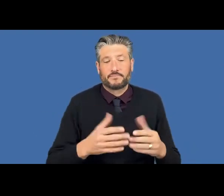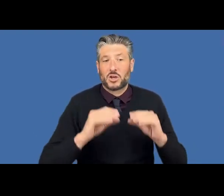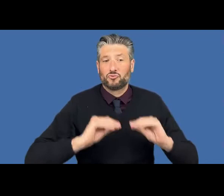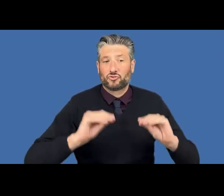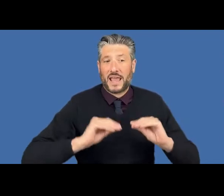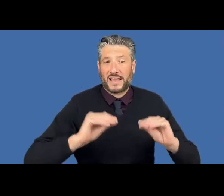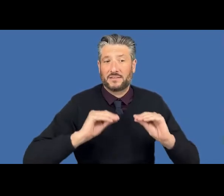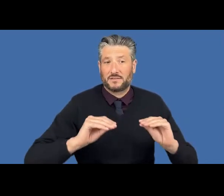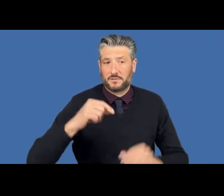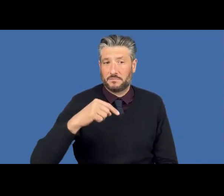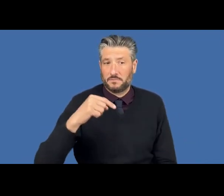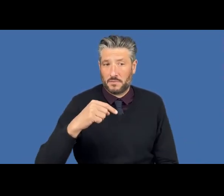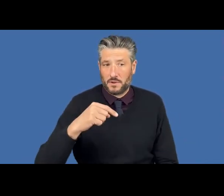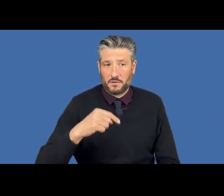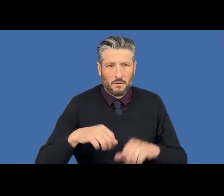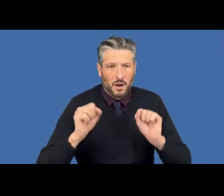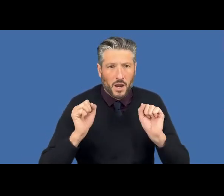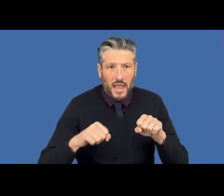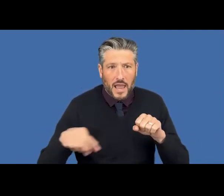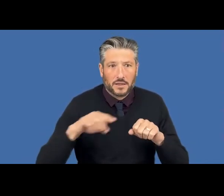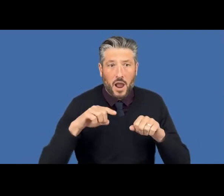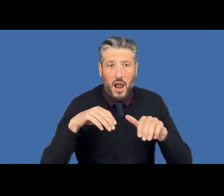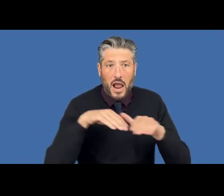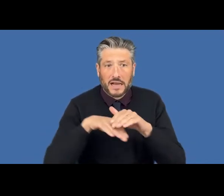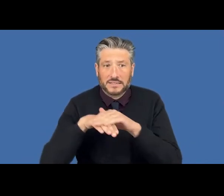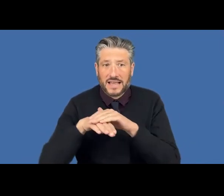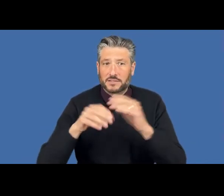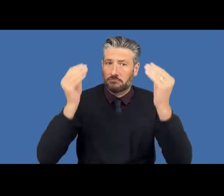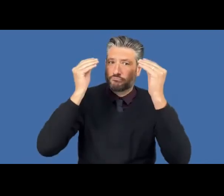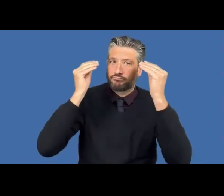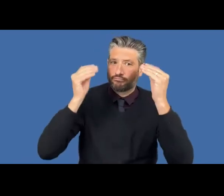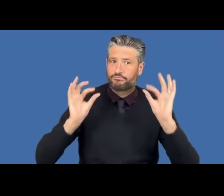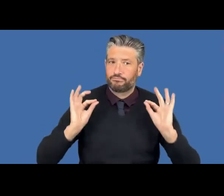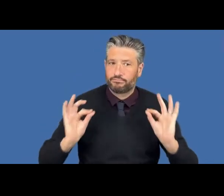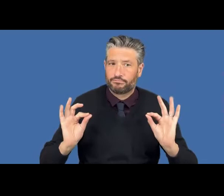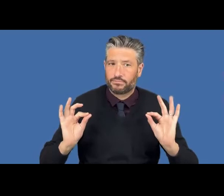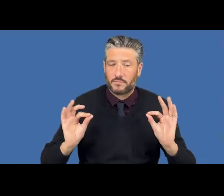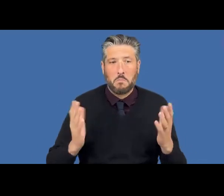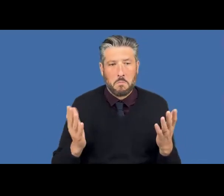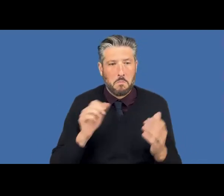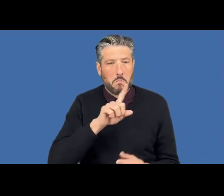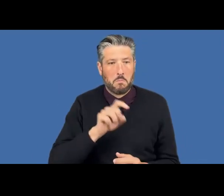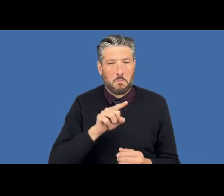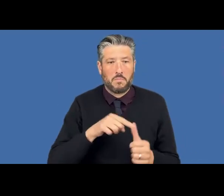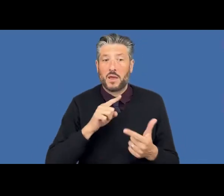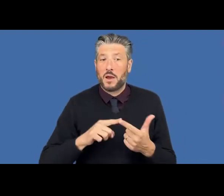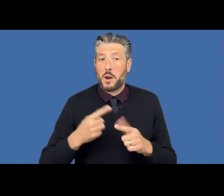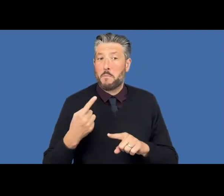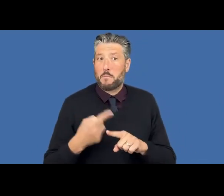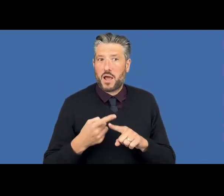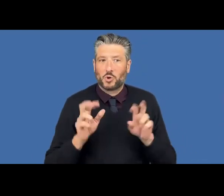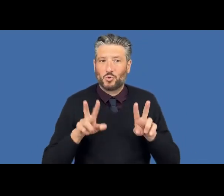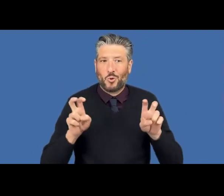accessibility of the training, and the suitability of the training, but also providing training about accessibility, about